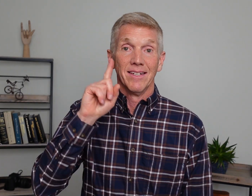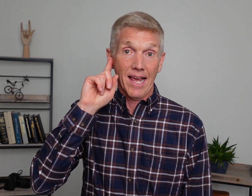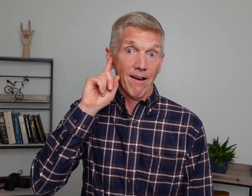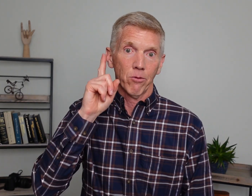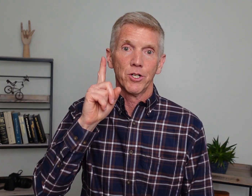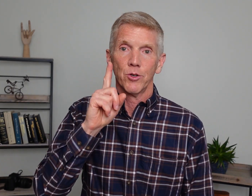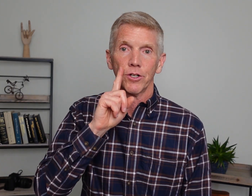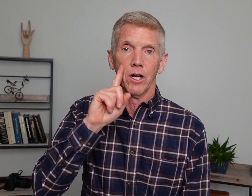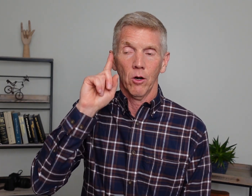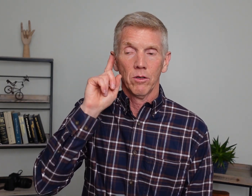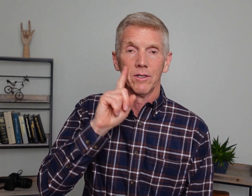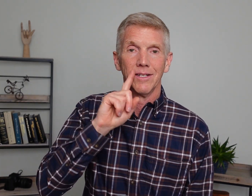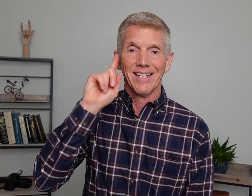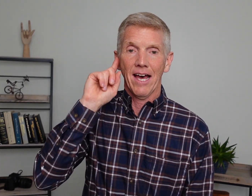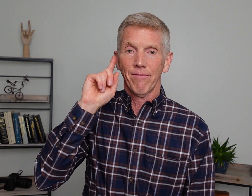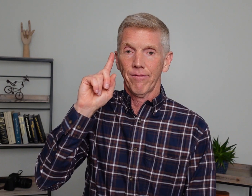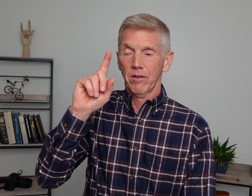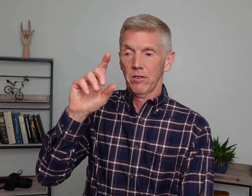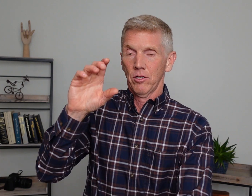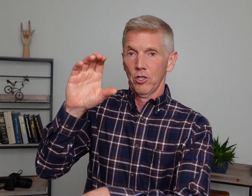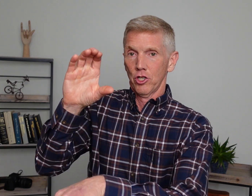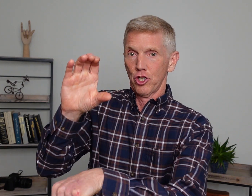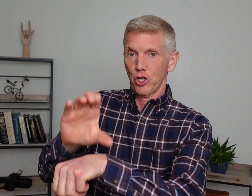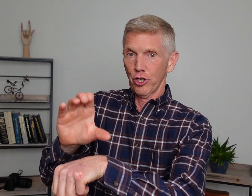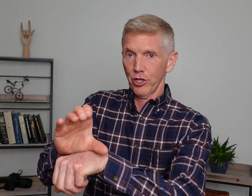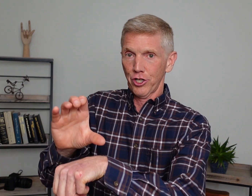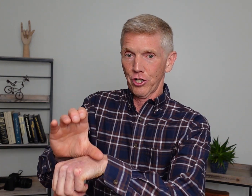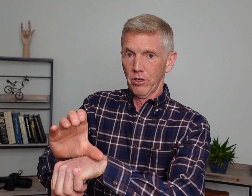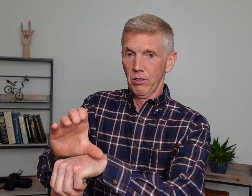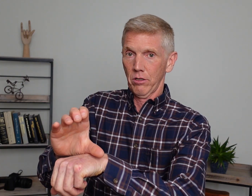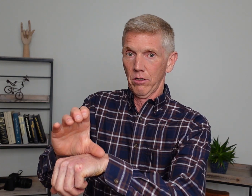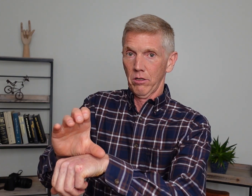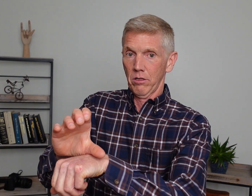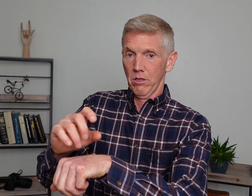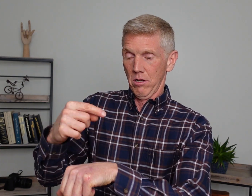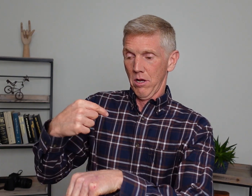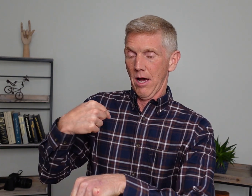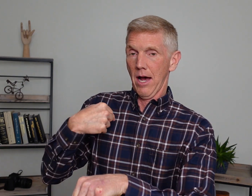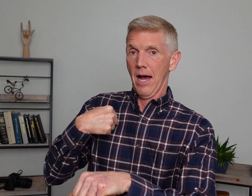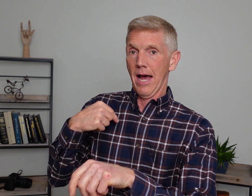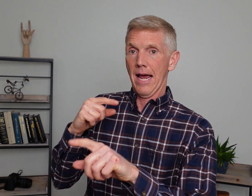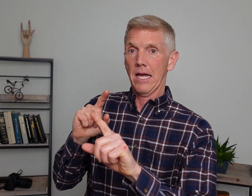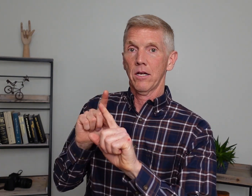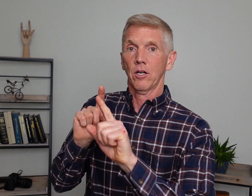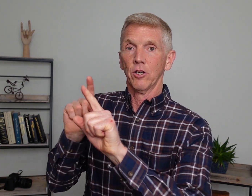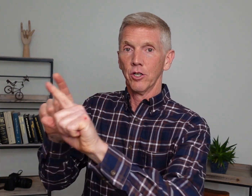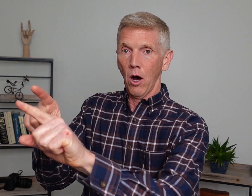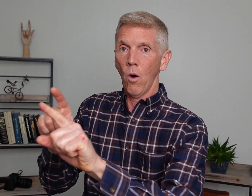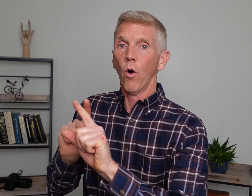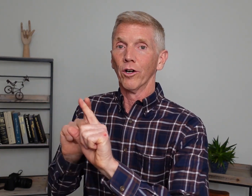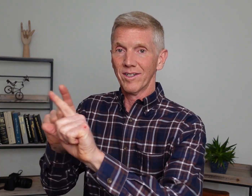Deaf, which you should know. Deaf, church, I go or